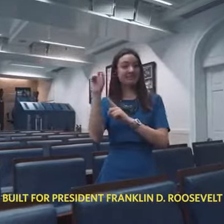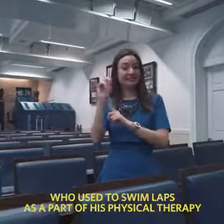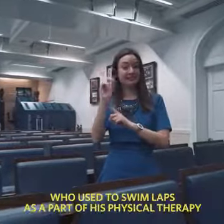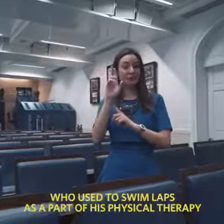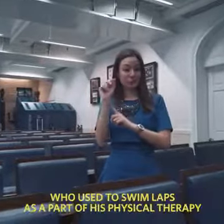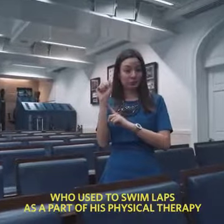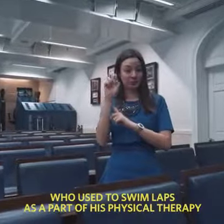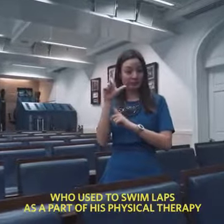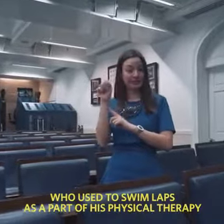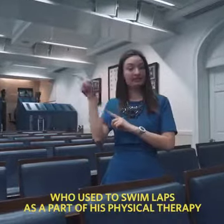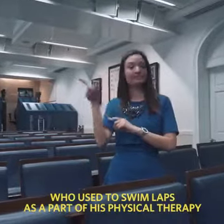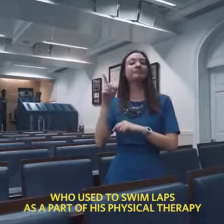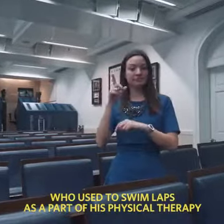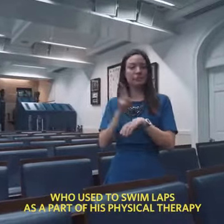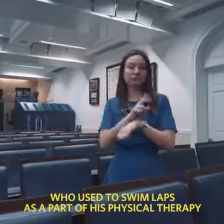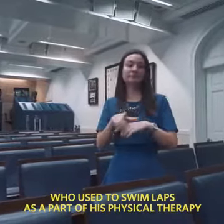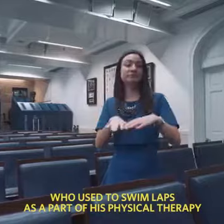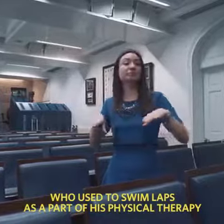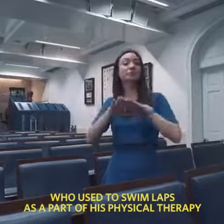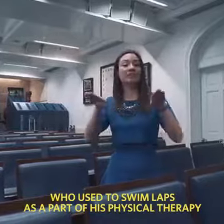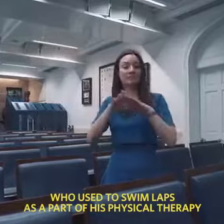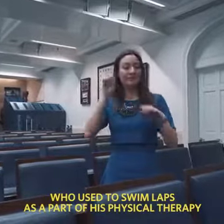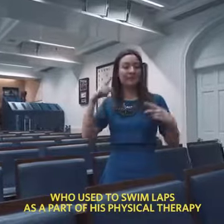who used to swim laps as a part of his physical therapy.